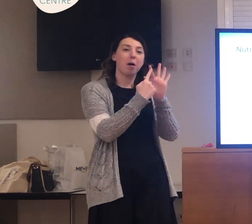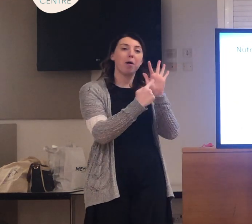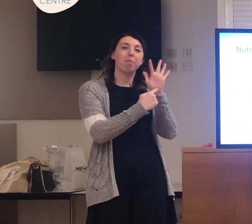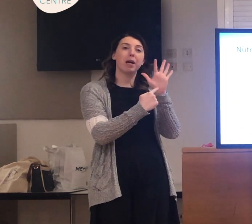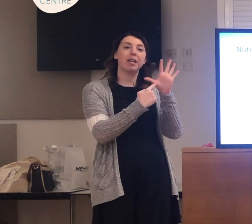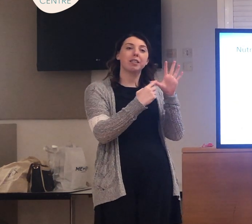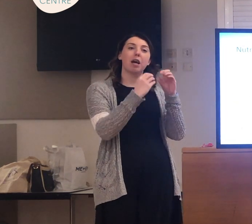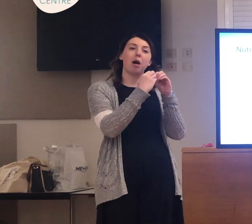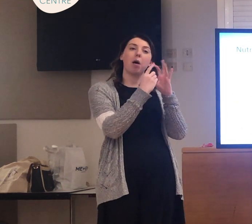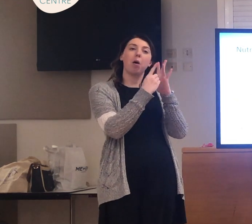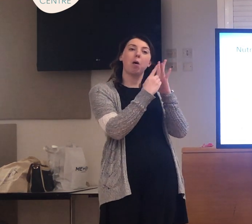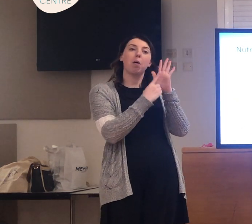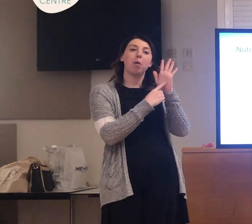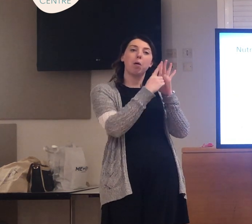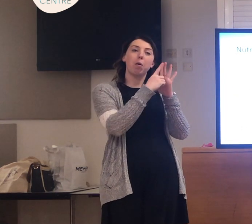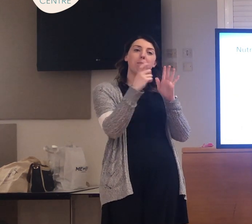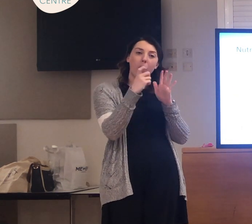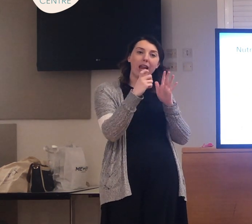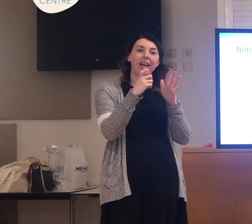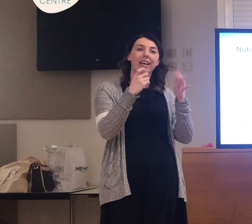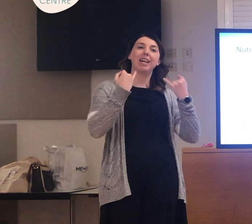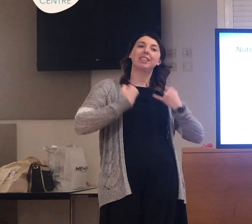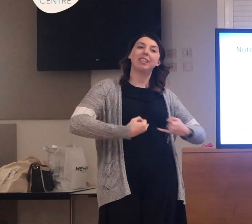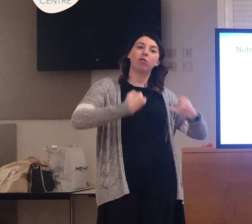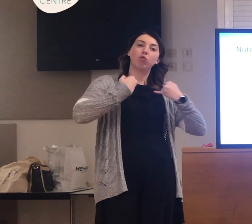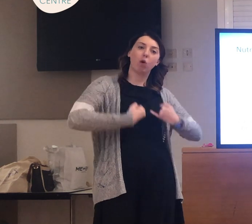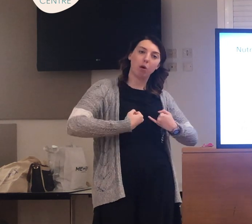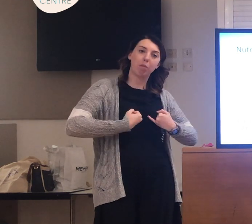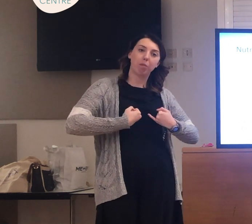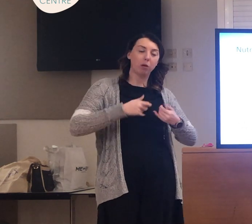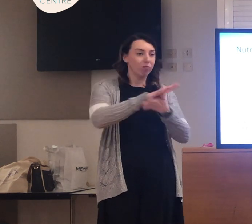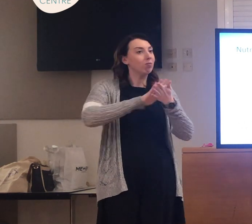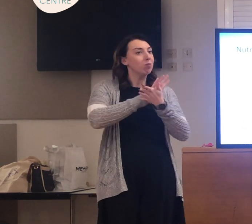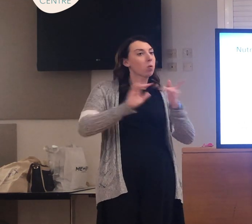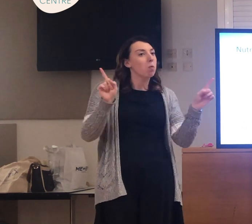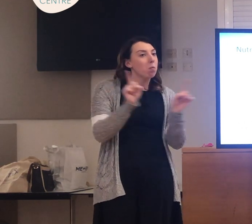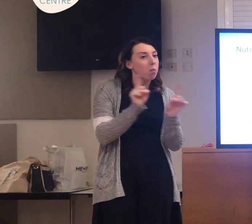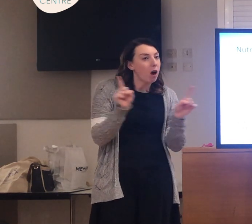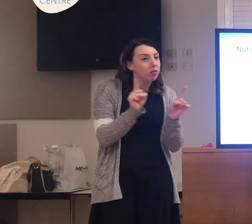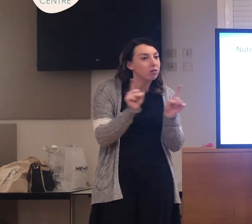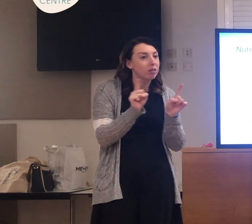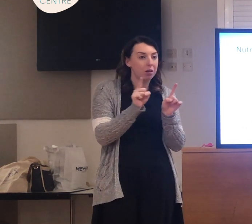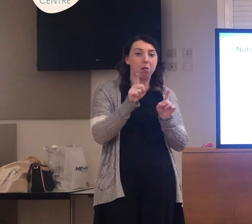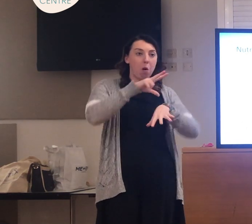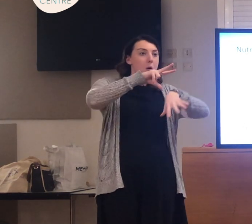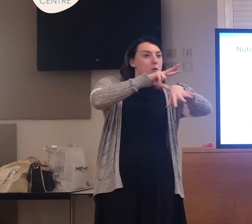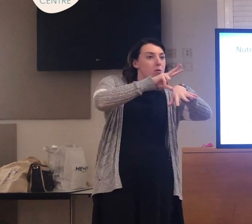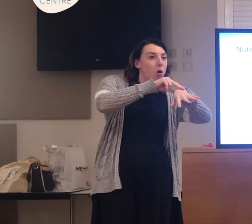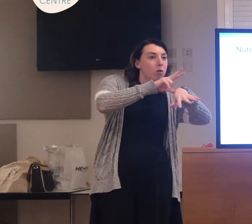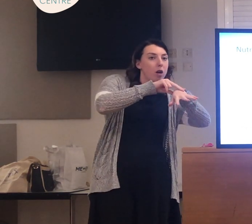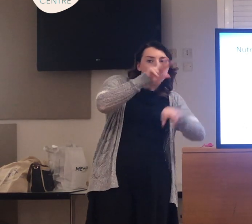that. That's not a disease, it's just a collection of markers that your doctors